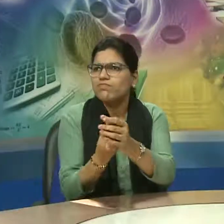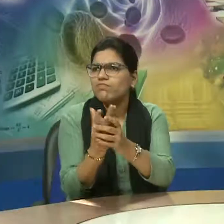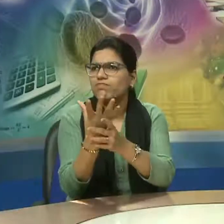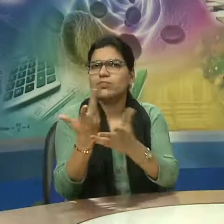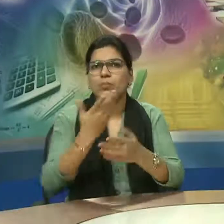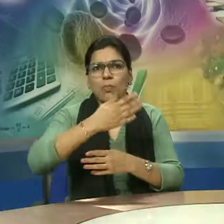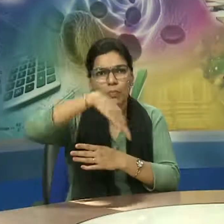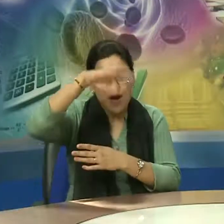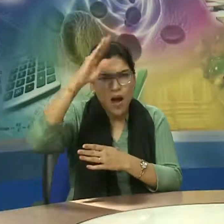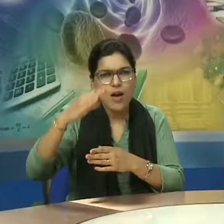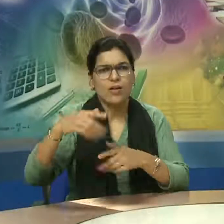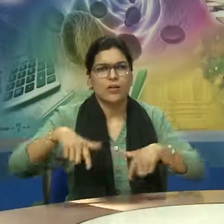Natural.